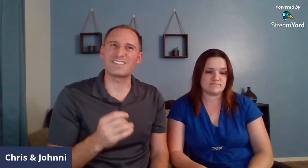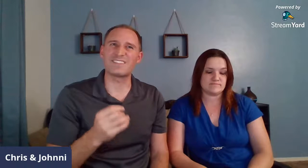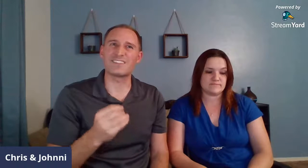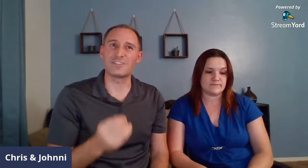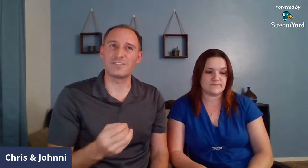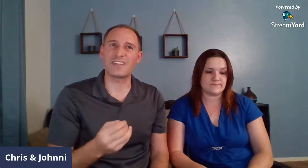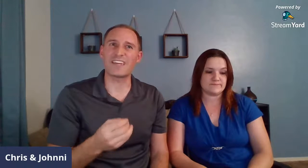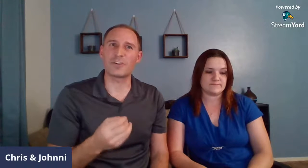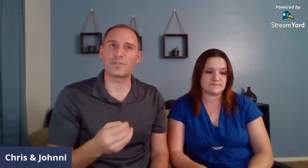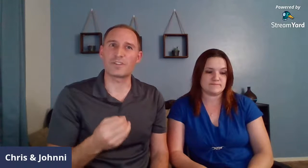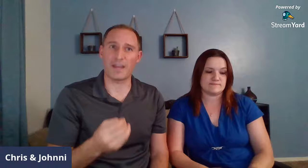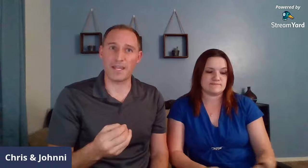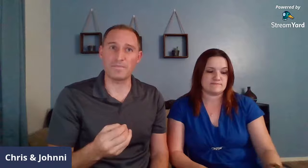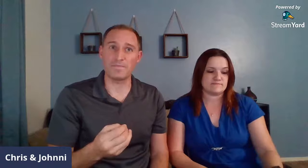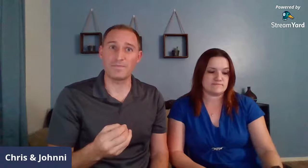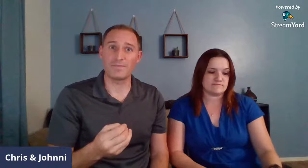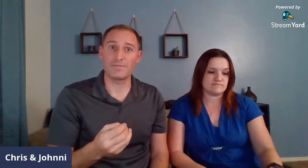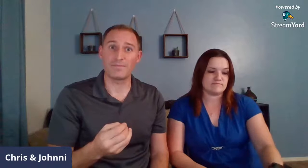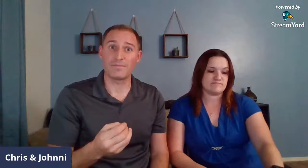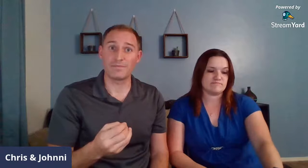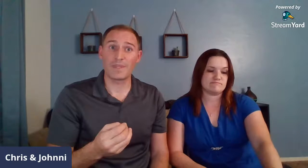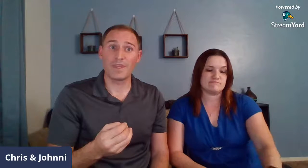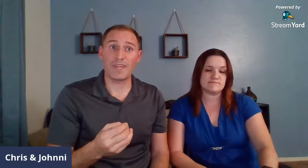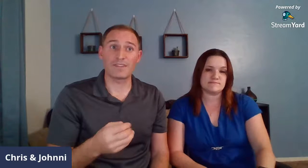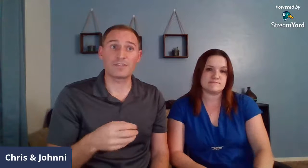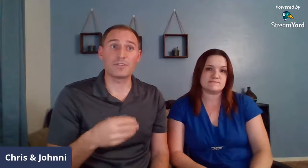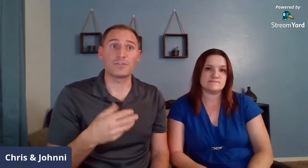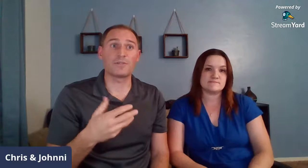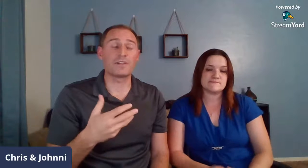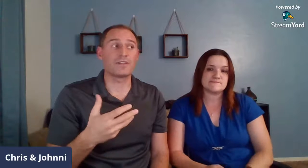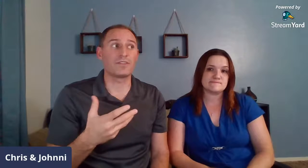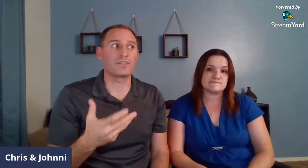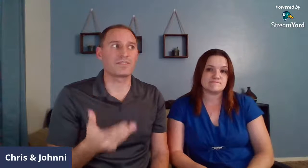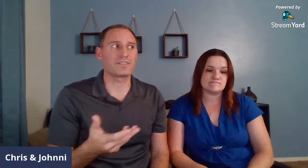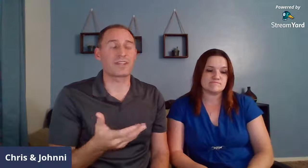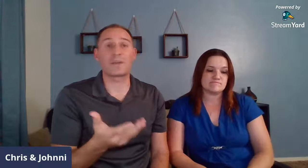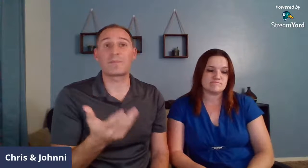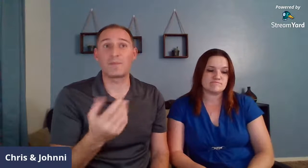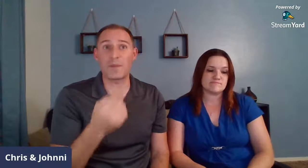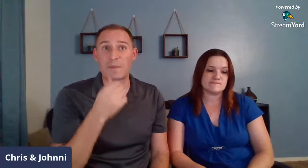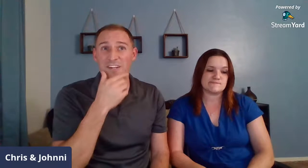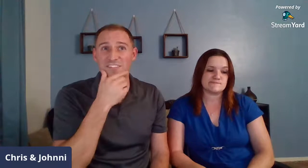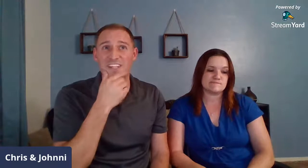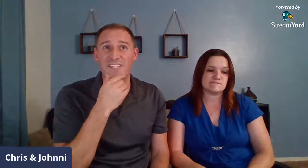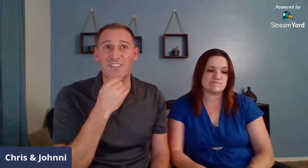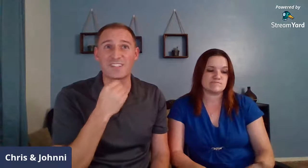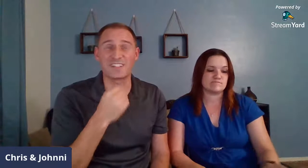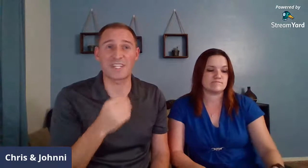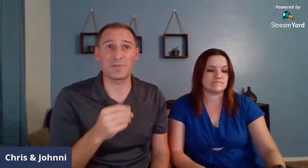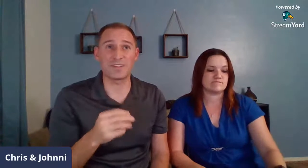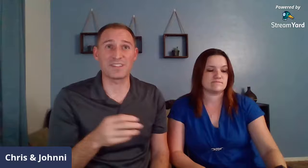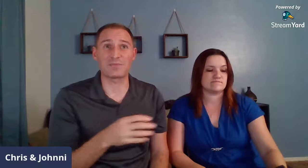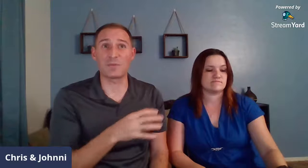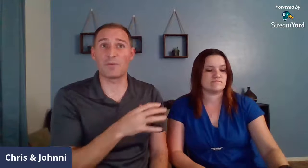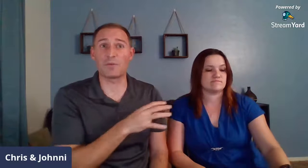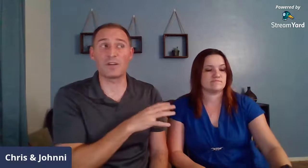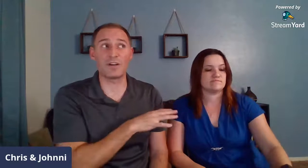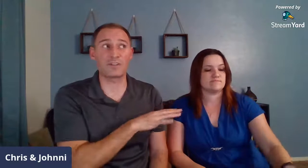doesn't lose that over time. And so there's like my parents are kind of a good example of this. We all